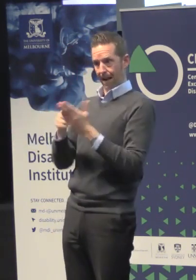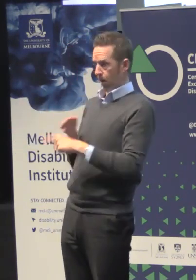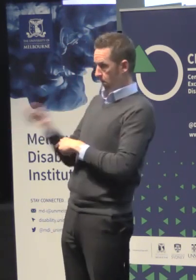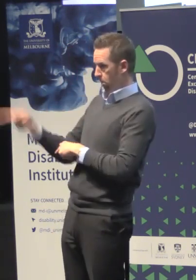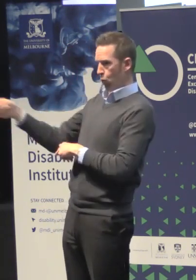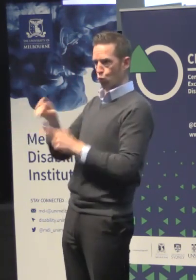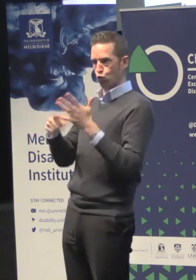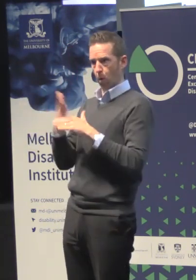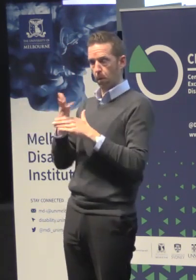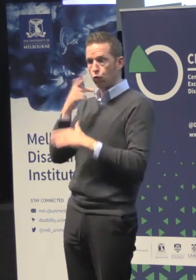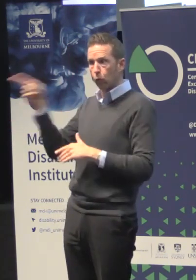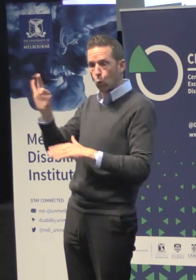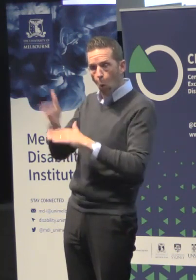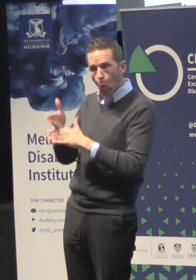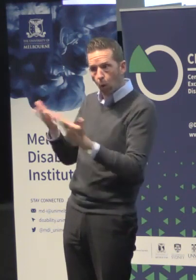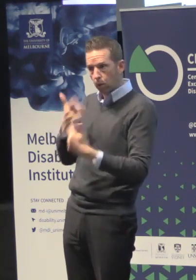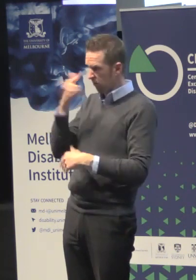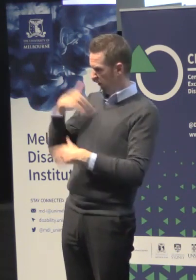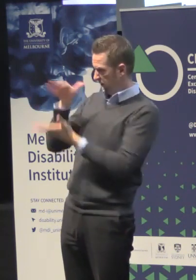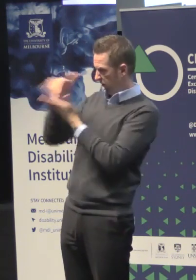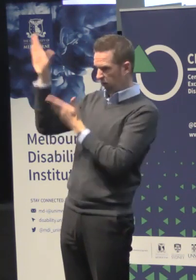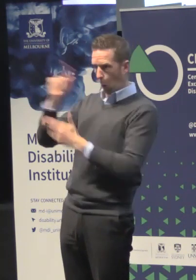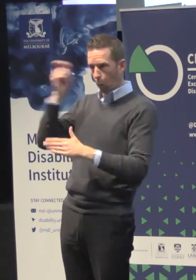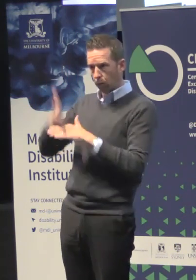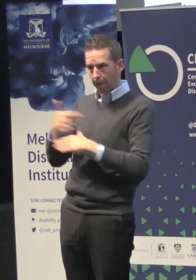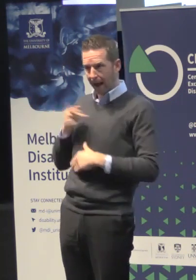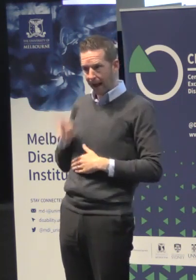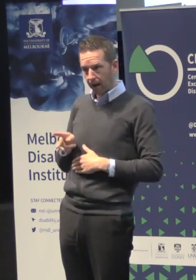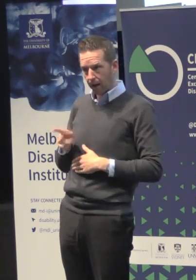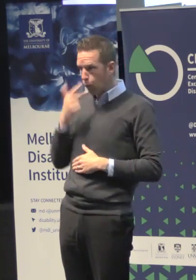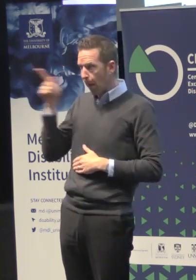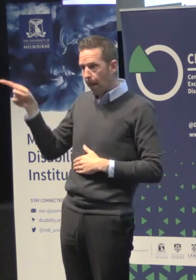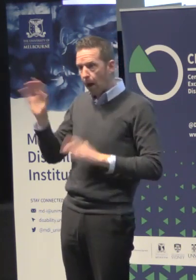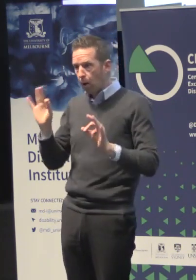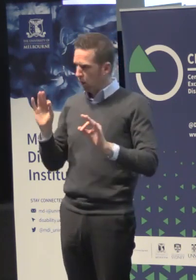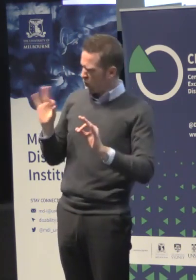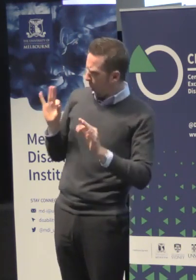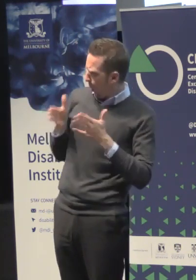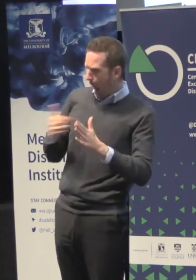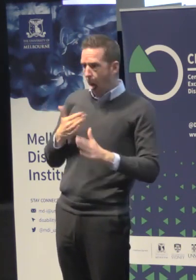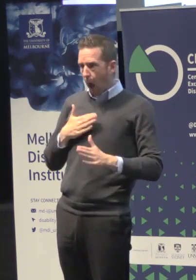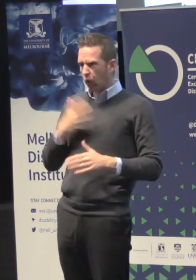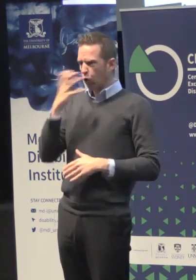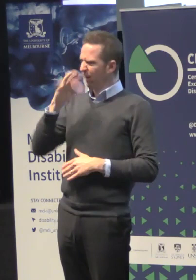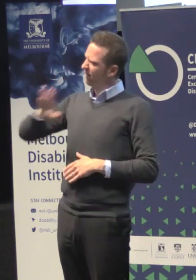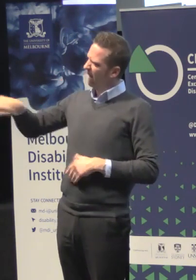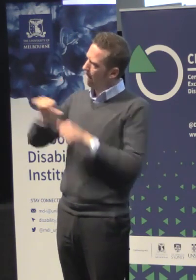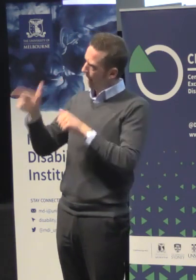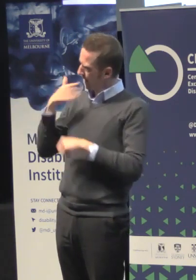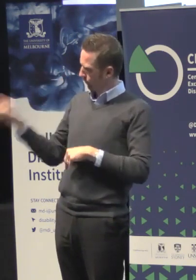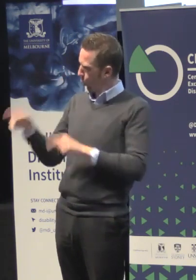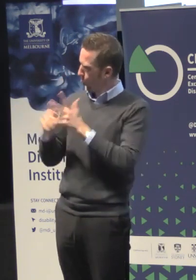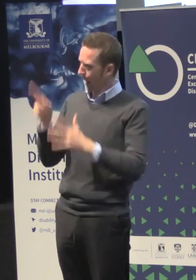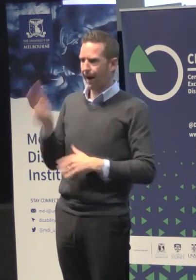the job. And if they don't do the job, you don't employ them again. And if they don't do it how you like it, you say, no, sorry, you're gonna have to redo